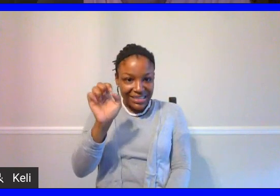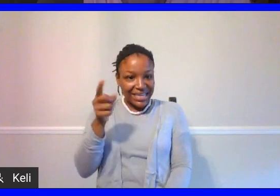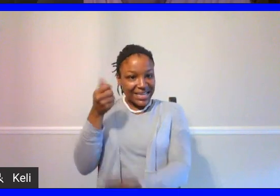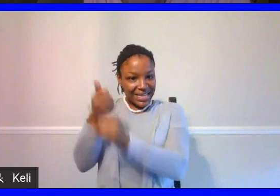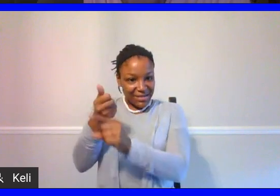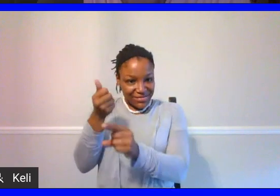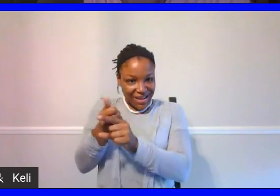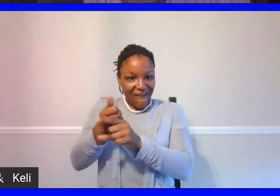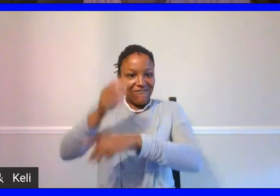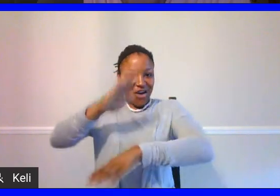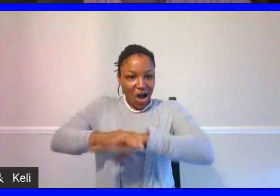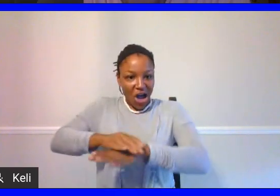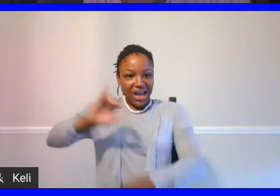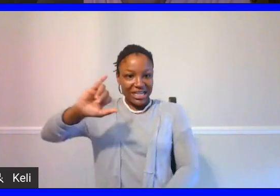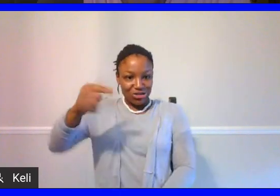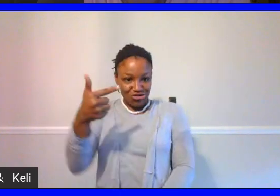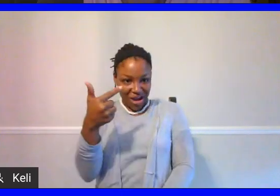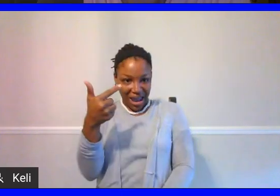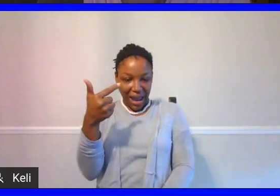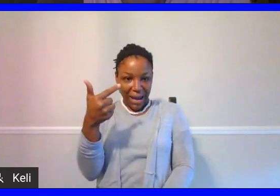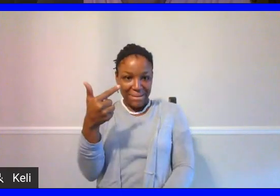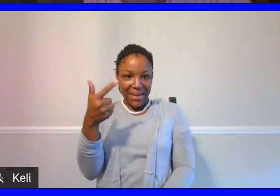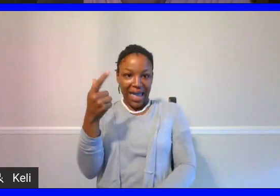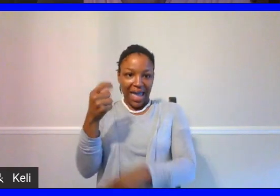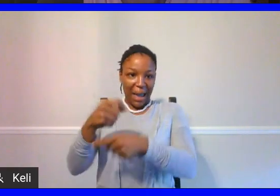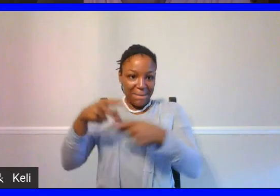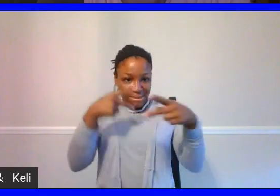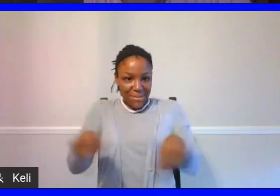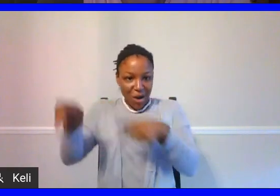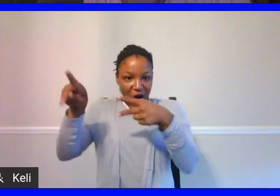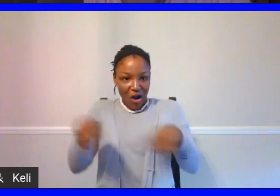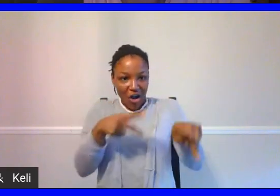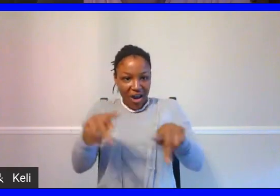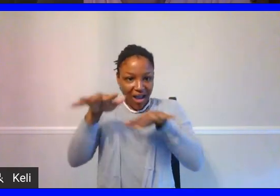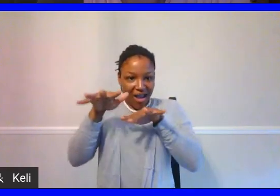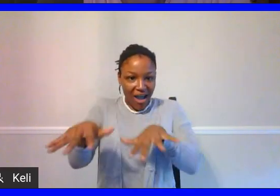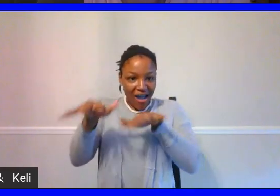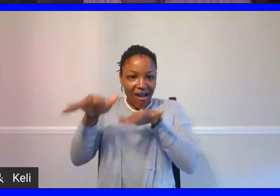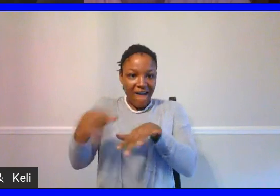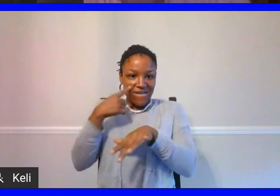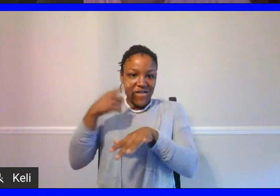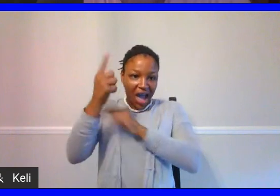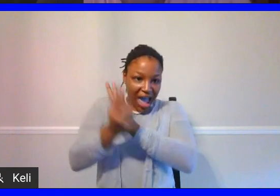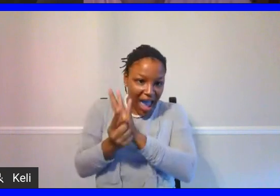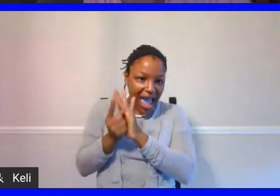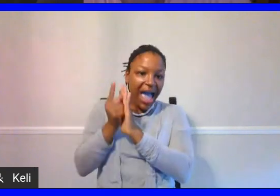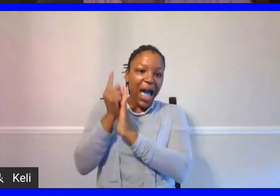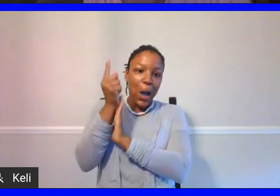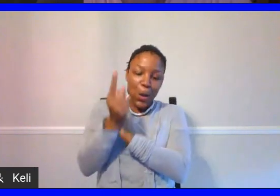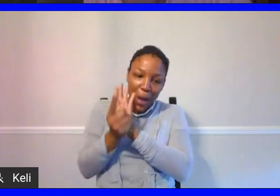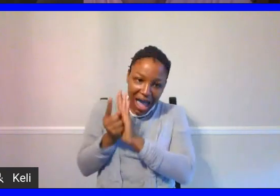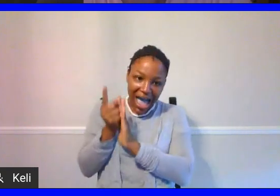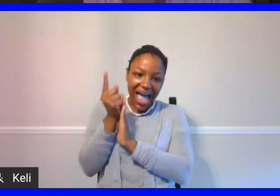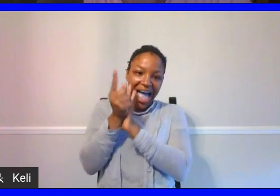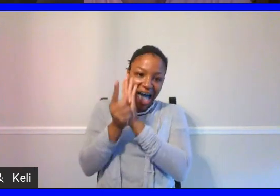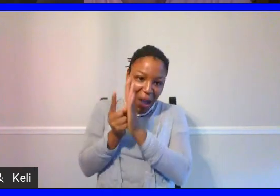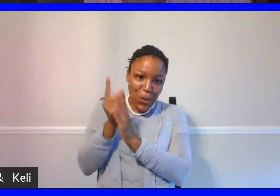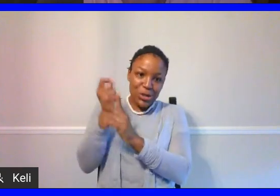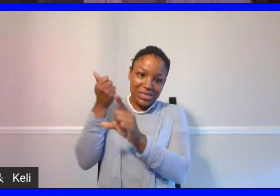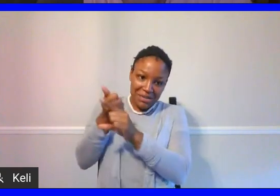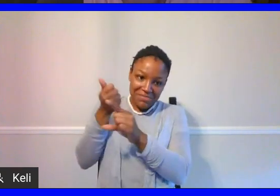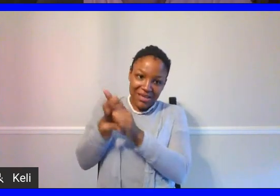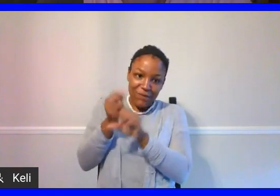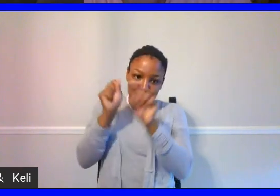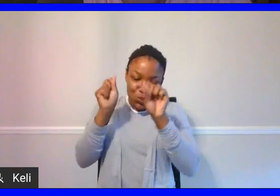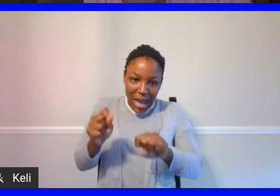one night and threw a party for hours. And if you could see the